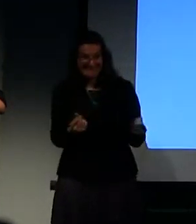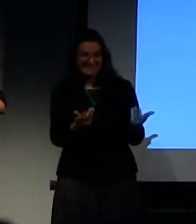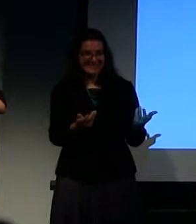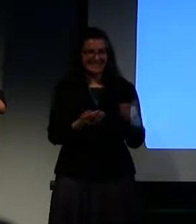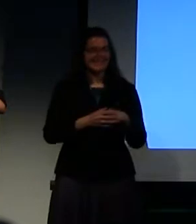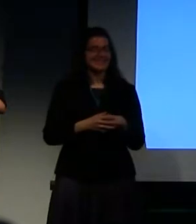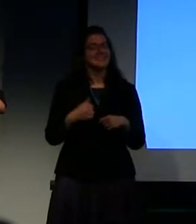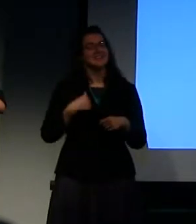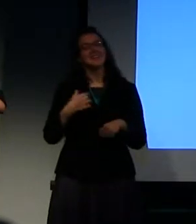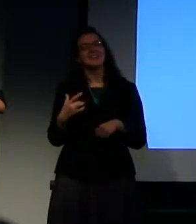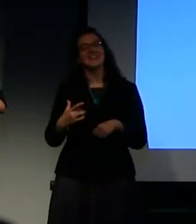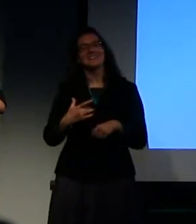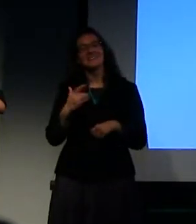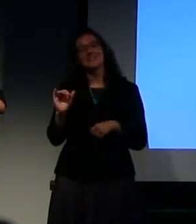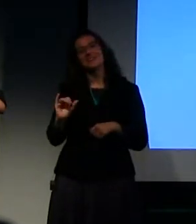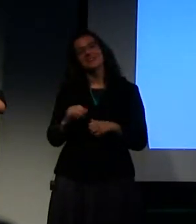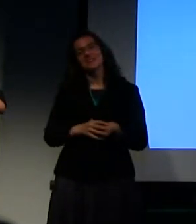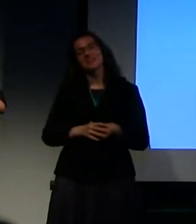I do feel like,